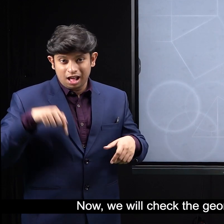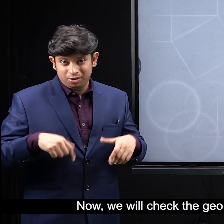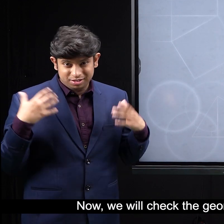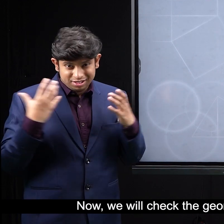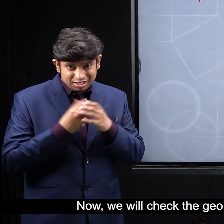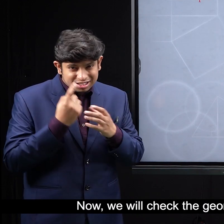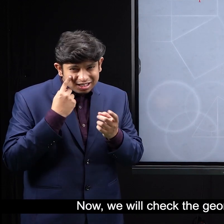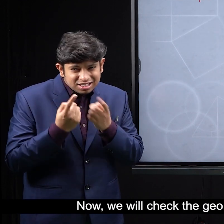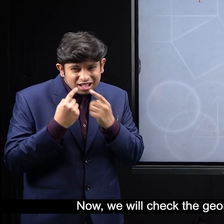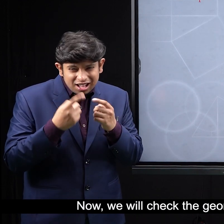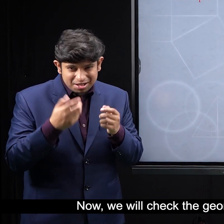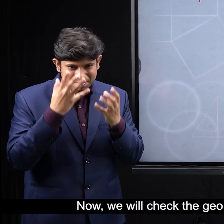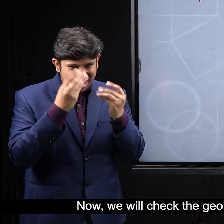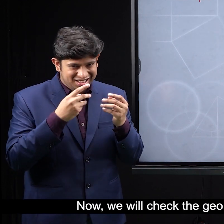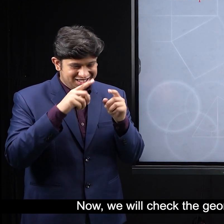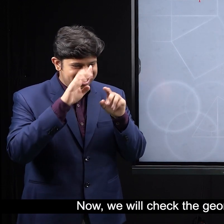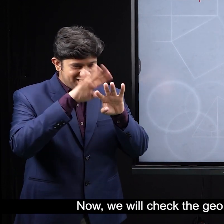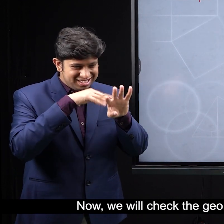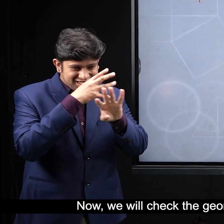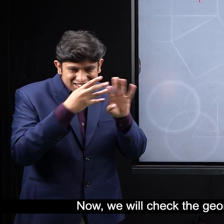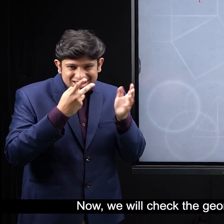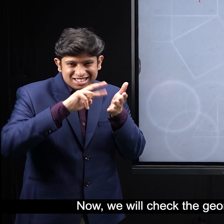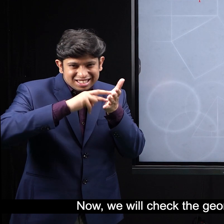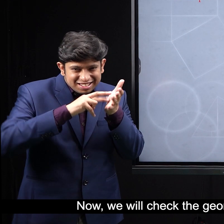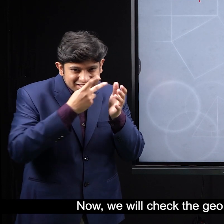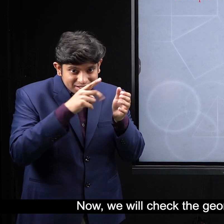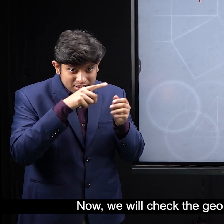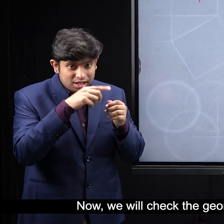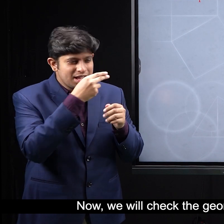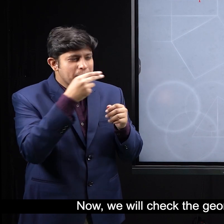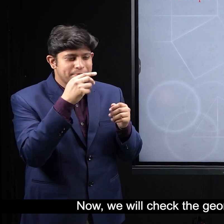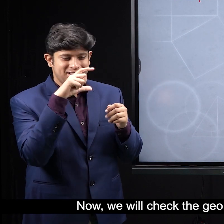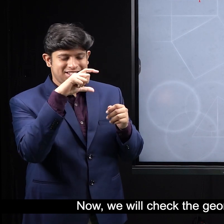Now we will check the geometrical representation of cubic polynomial.